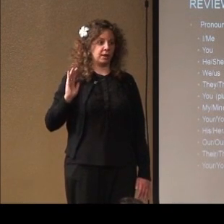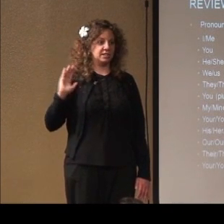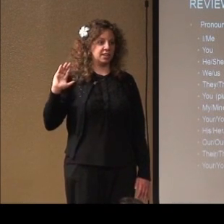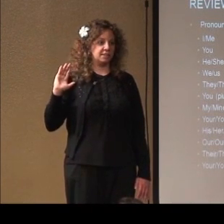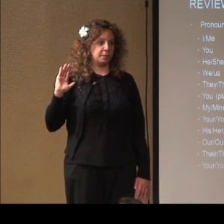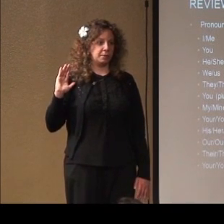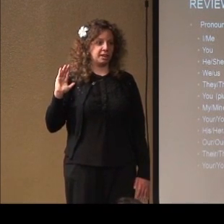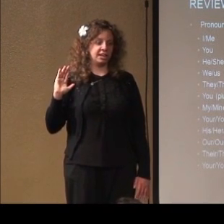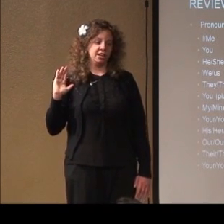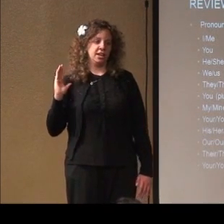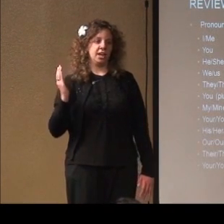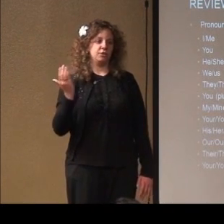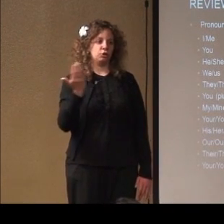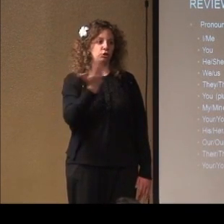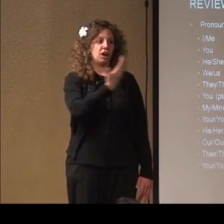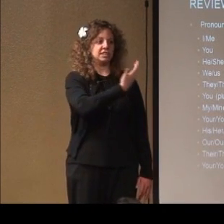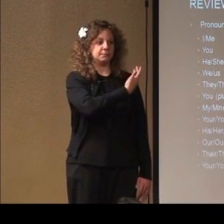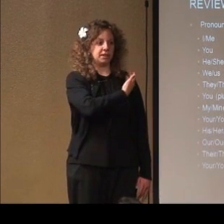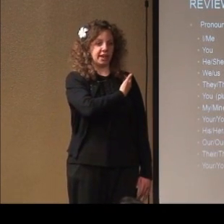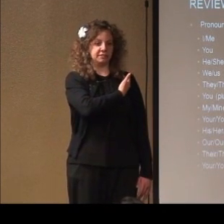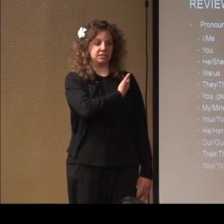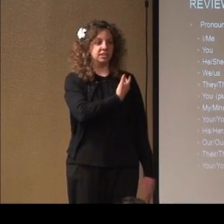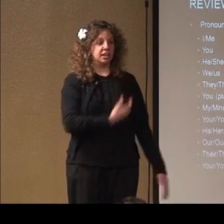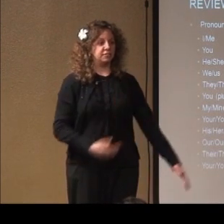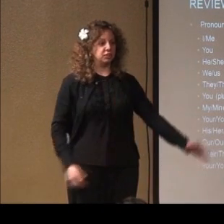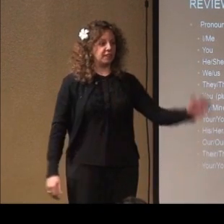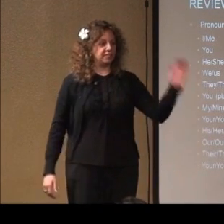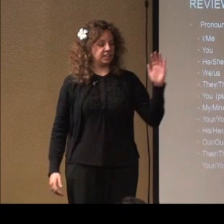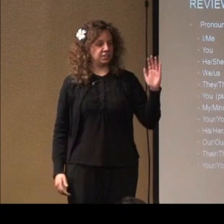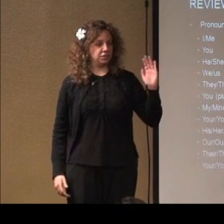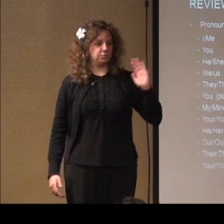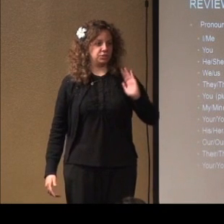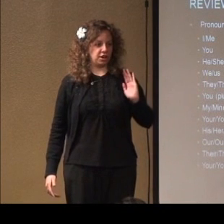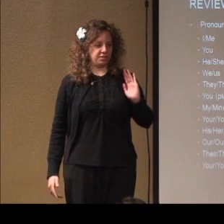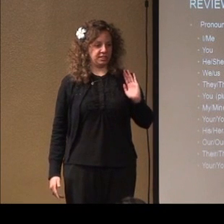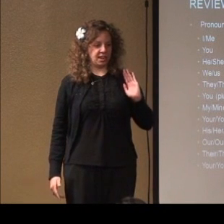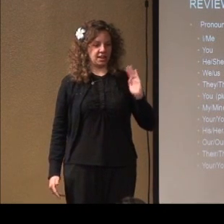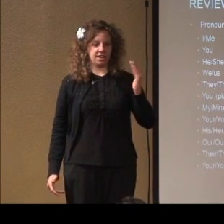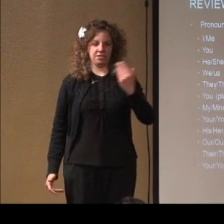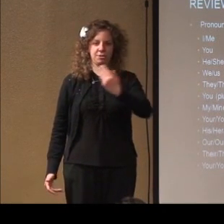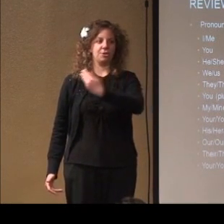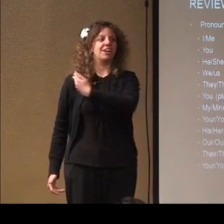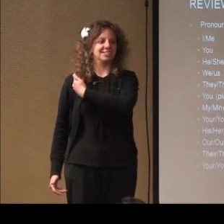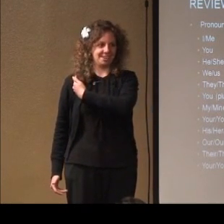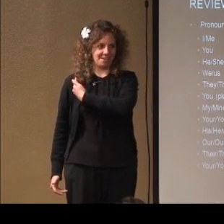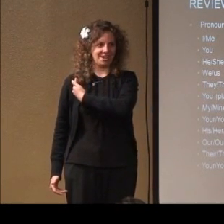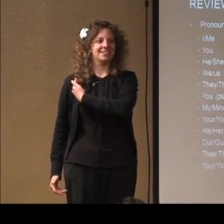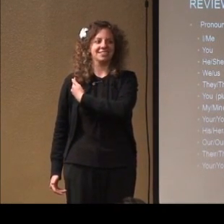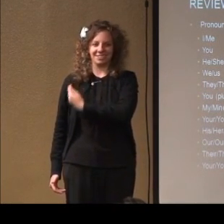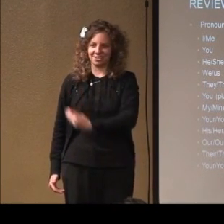right side of my body and then go across to my left. Okay. If you're left-handed, then you would start on this side and then go across that way. Good